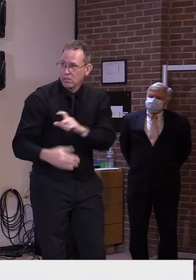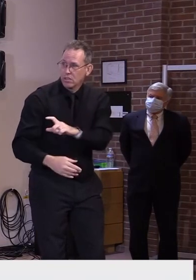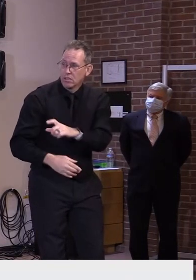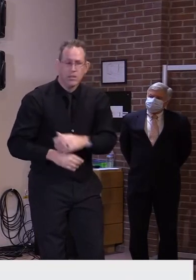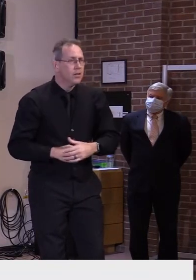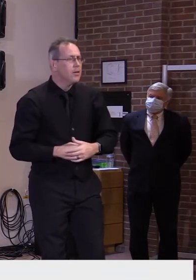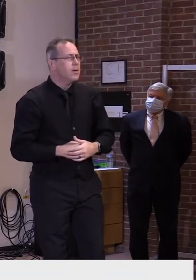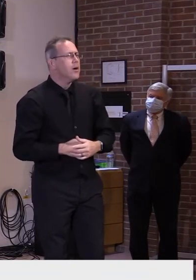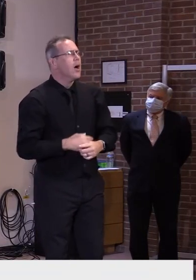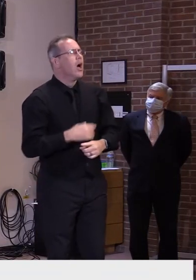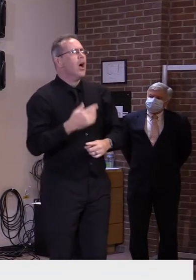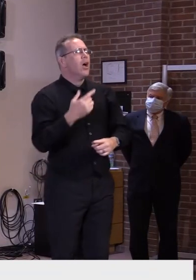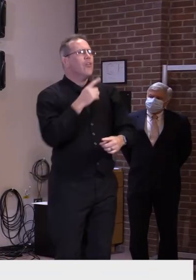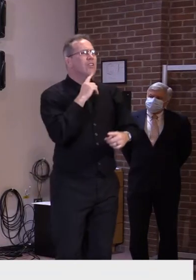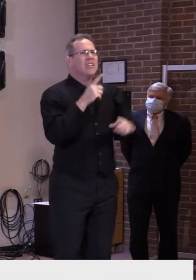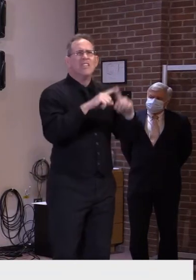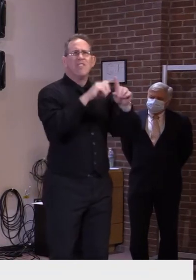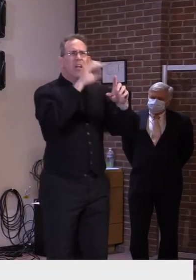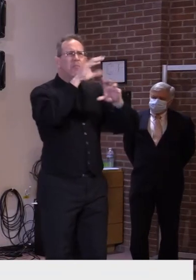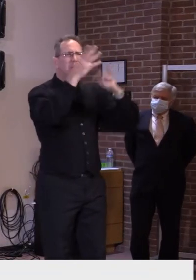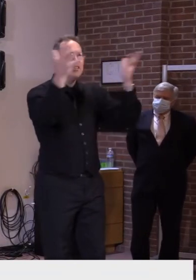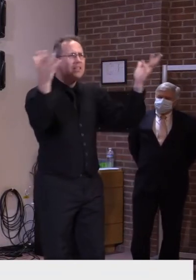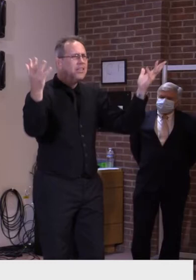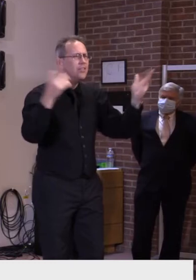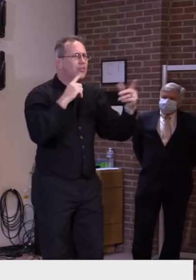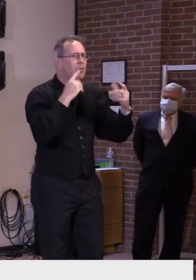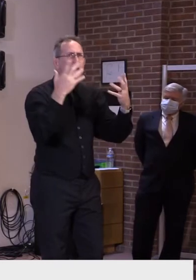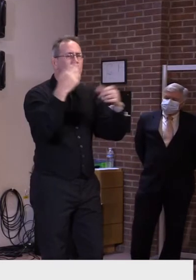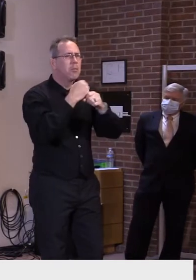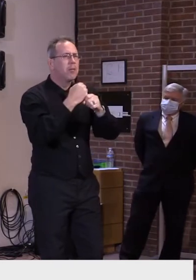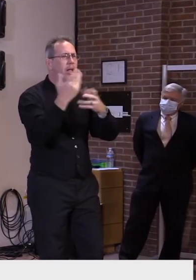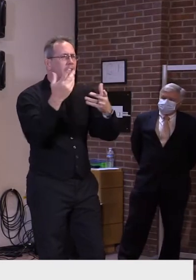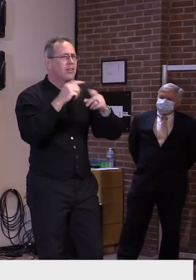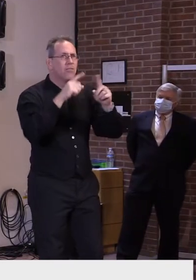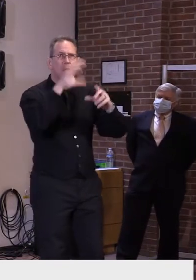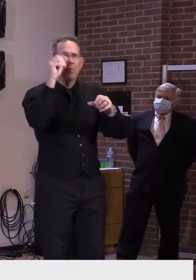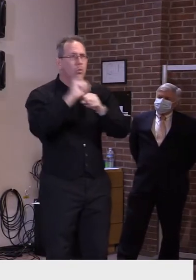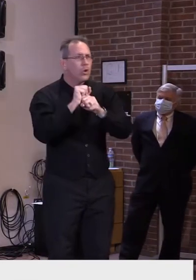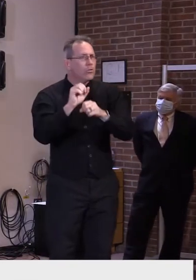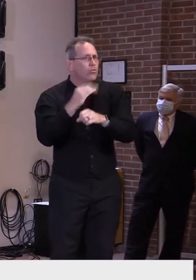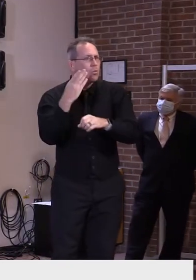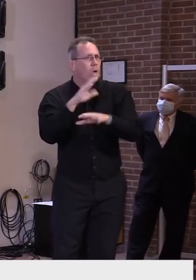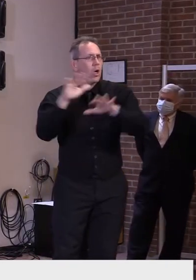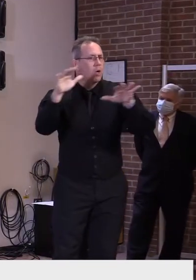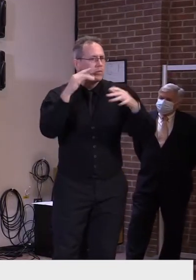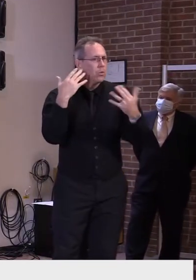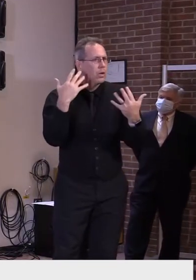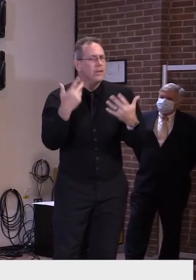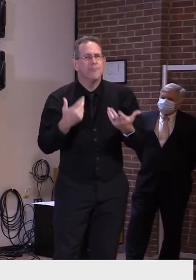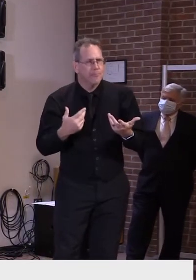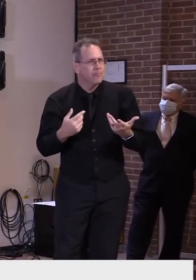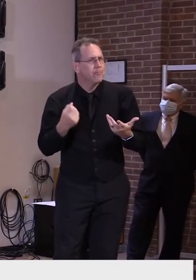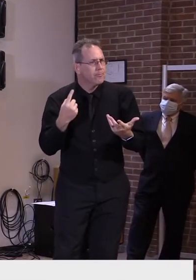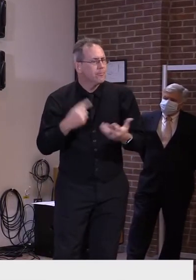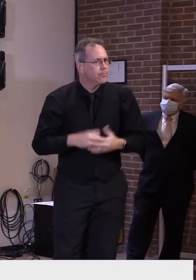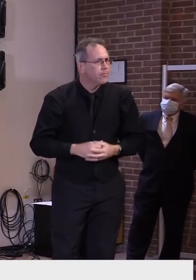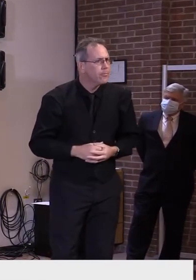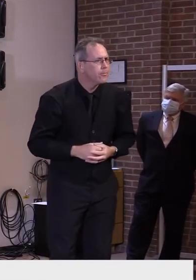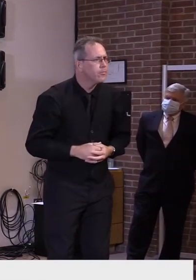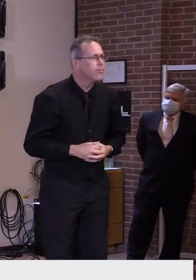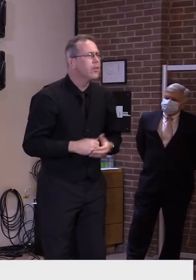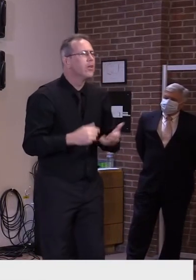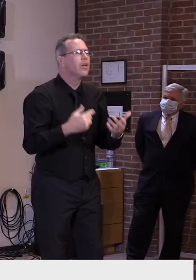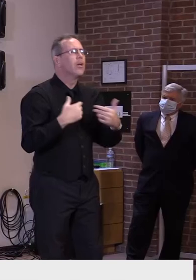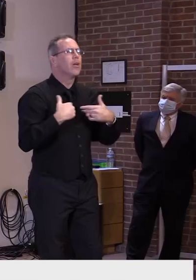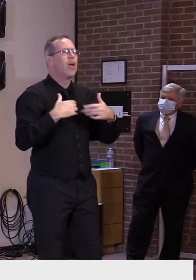think that it's something that we're transitioning towards. We have to make sure that we have the supply chain to do that. And that's